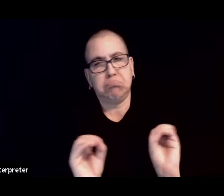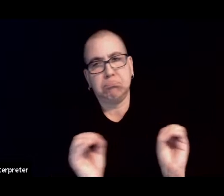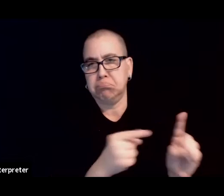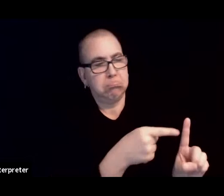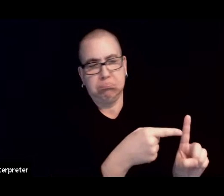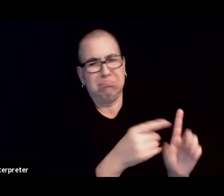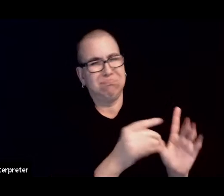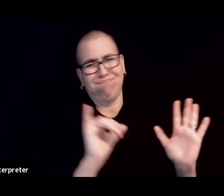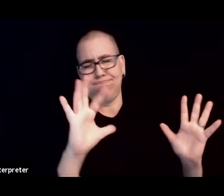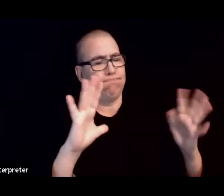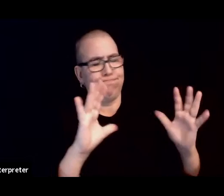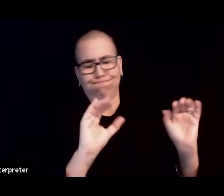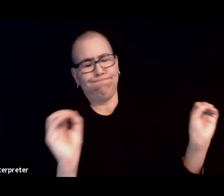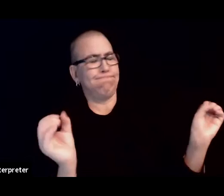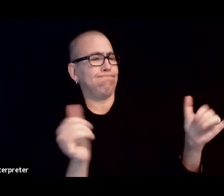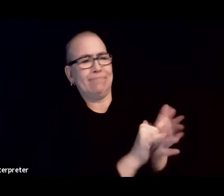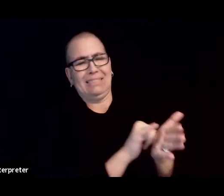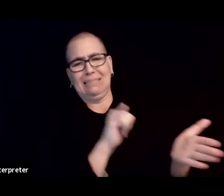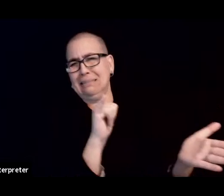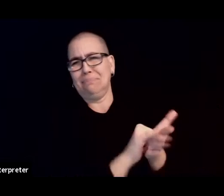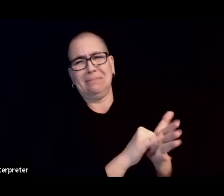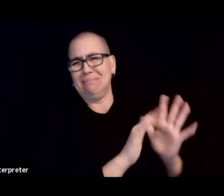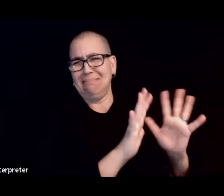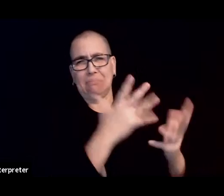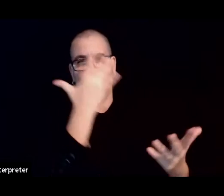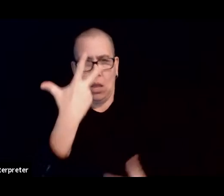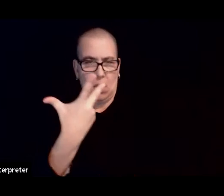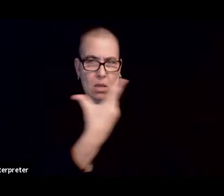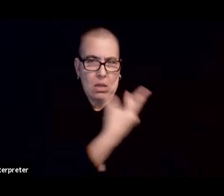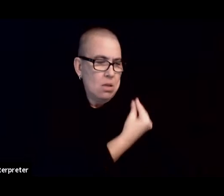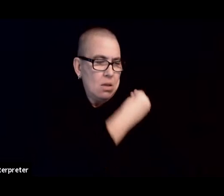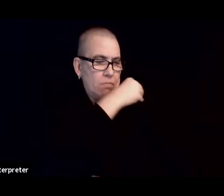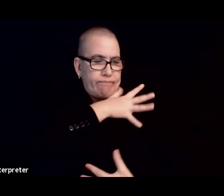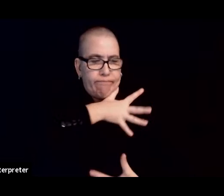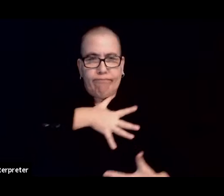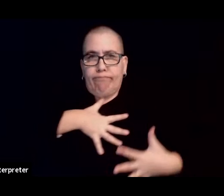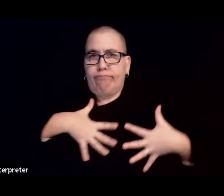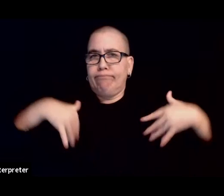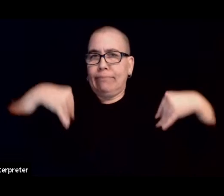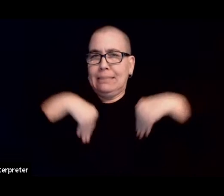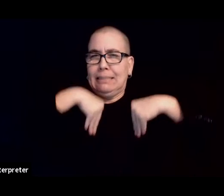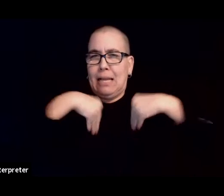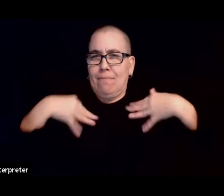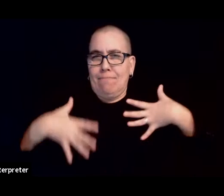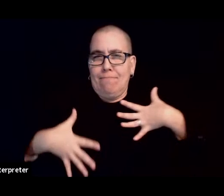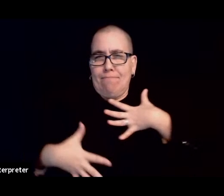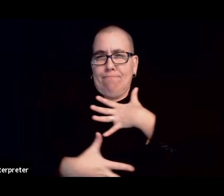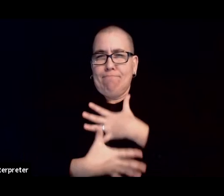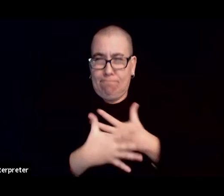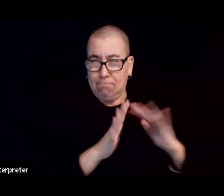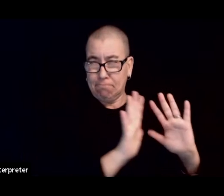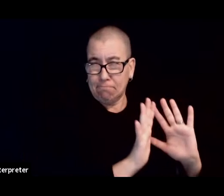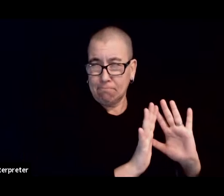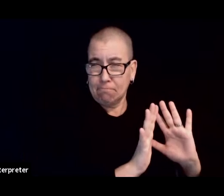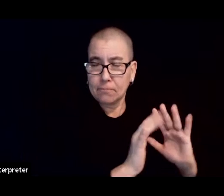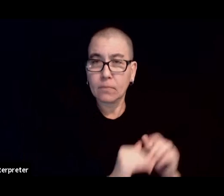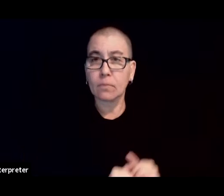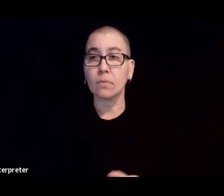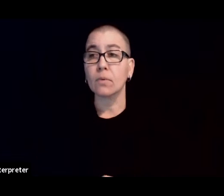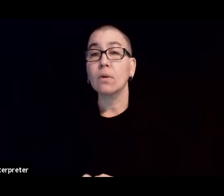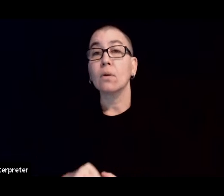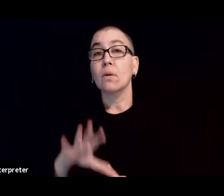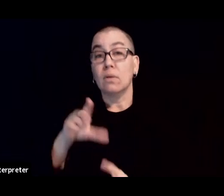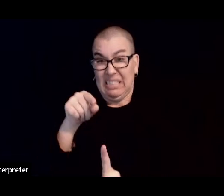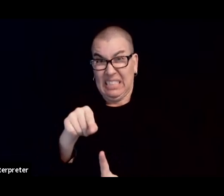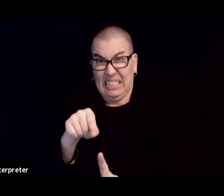of the nature of the vaccine. But the technical thing here is that the clinical trials